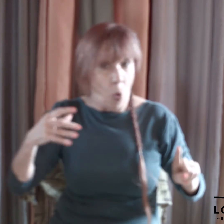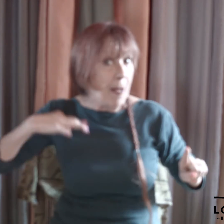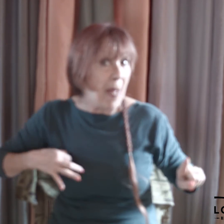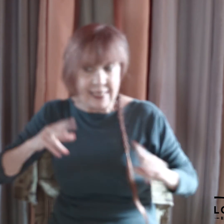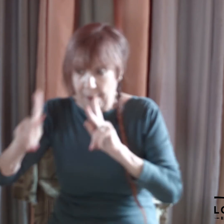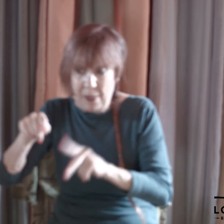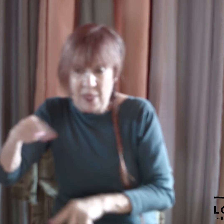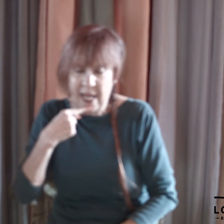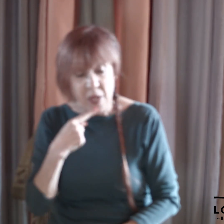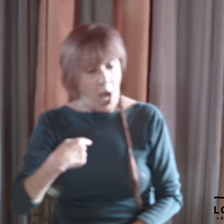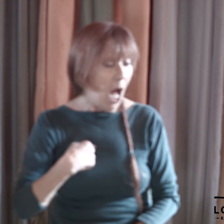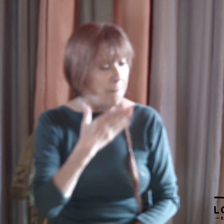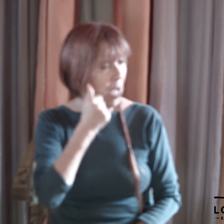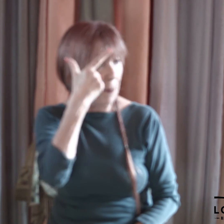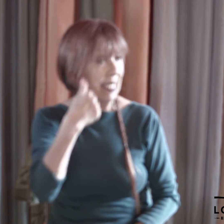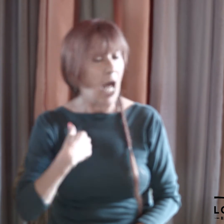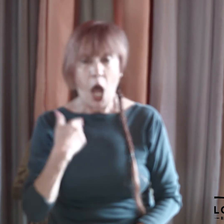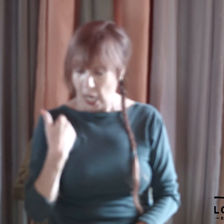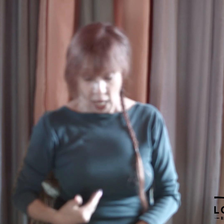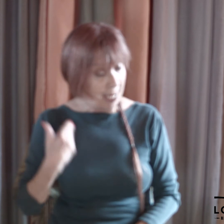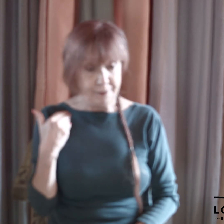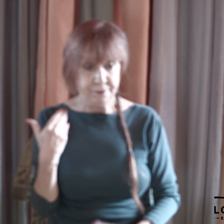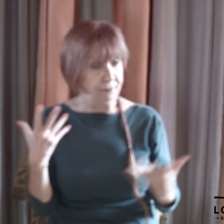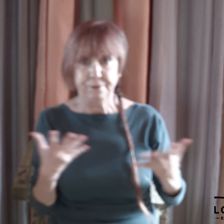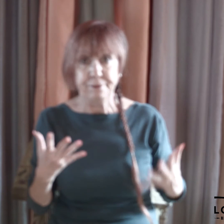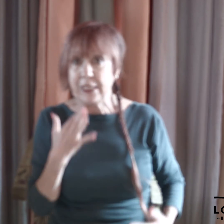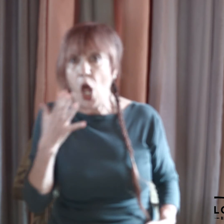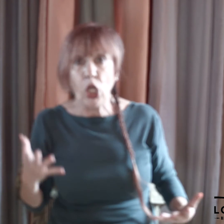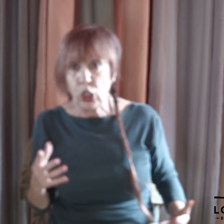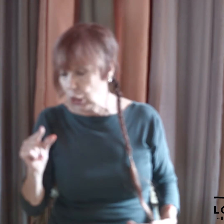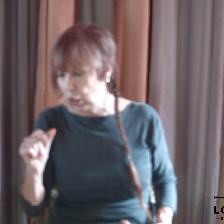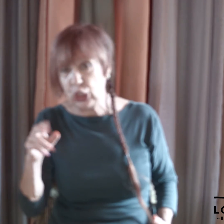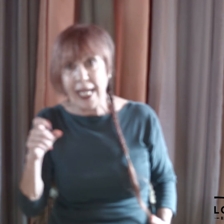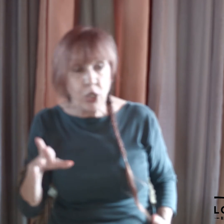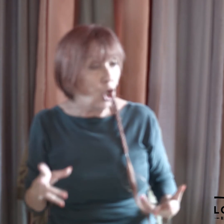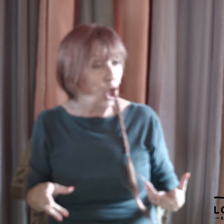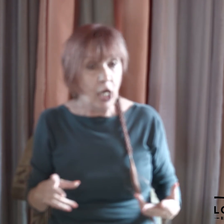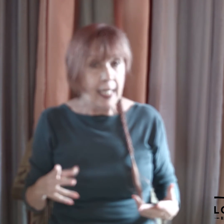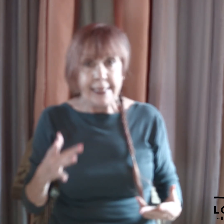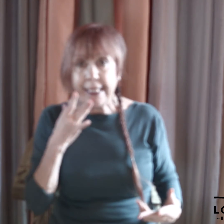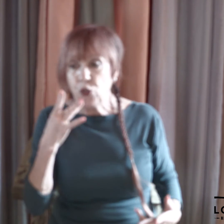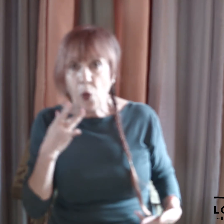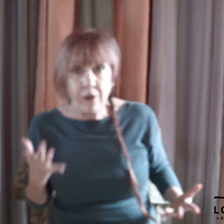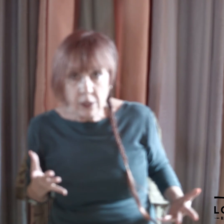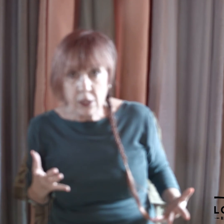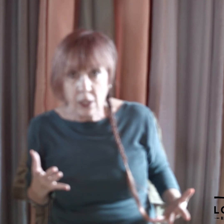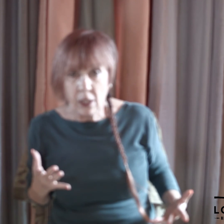I'm better because I am a certain color or a certain gender or a certain sexual orientation.